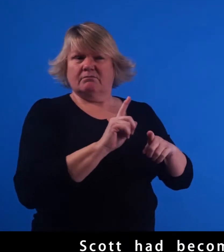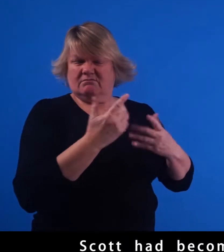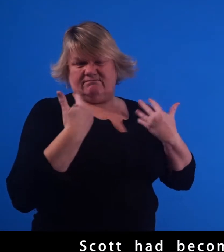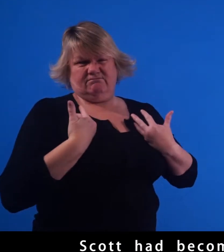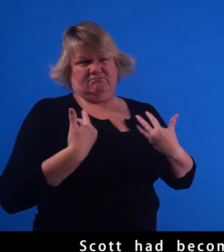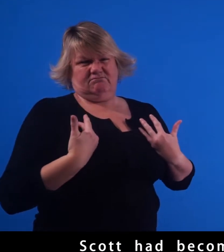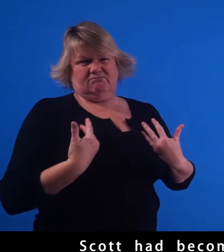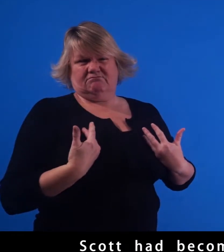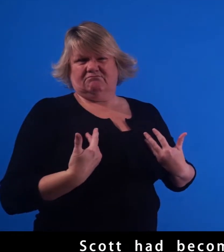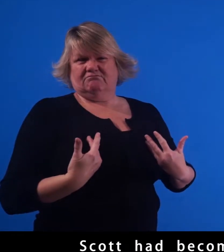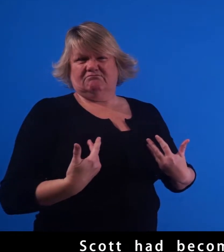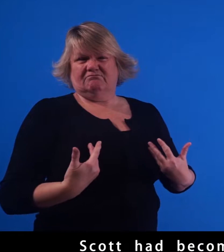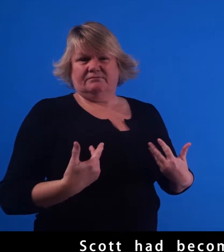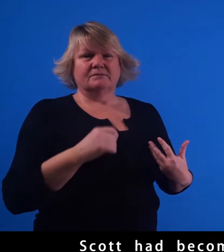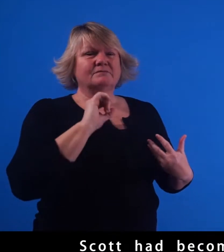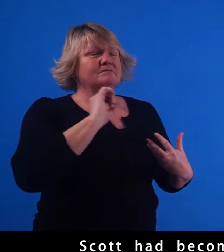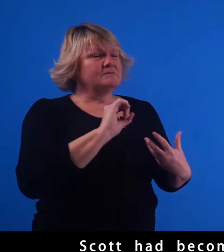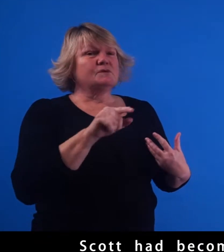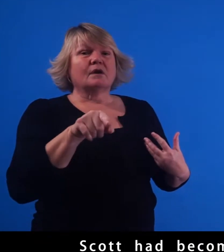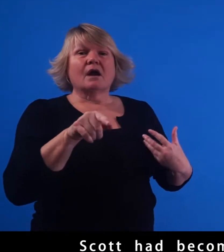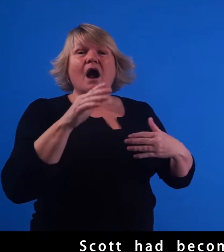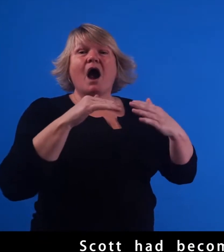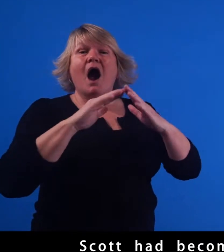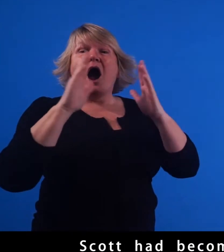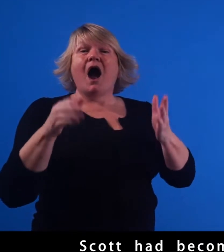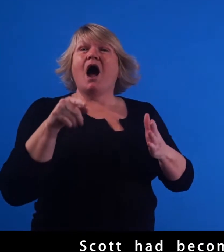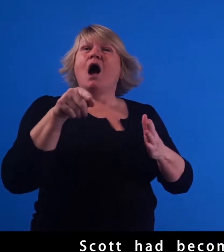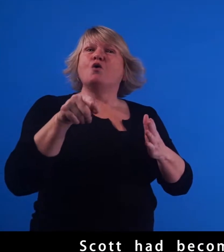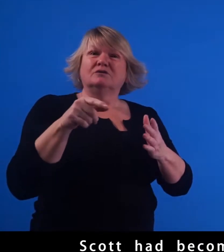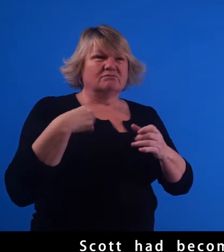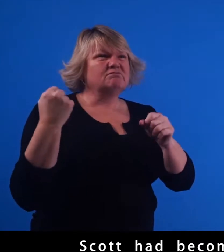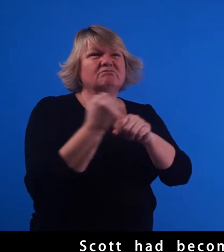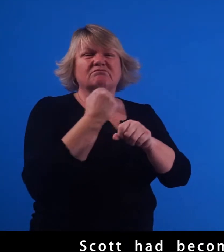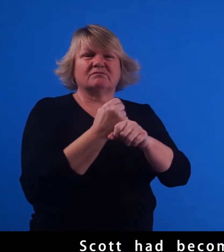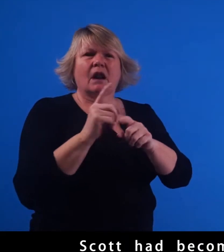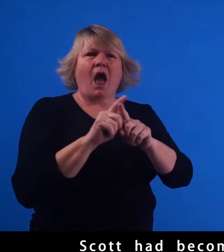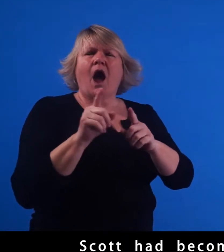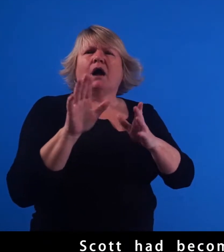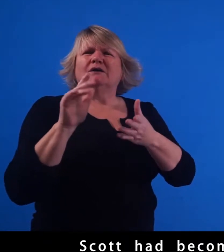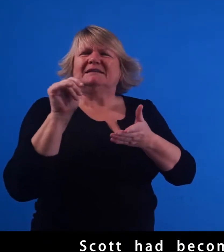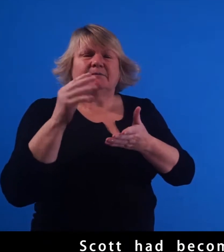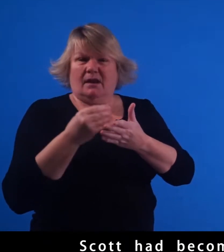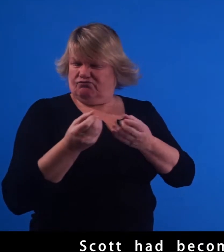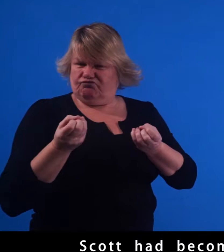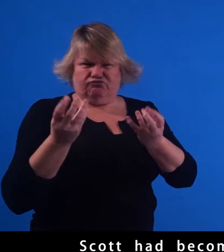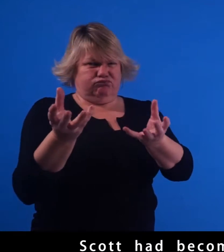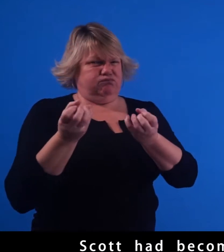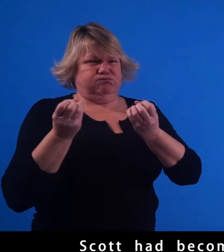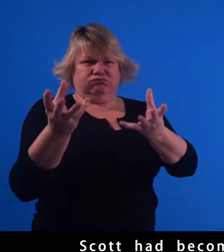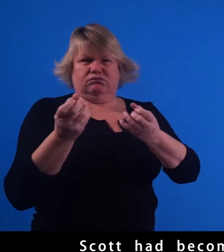Scott had become a very wealthy man. So, no expense was spared,